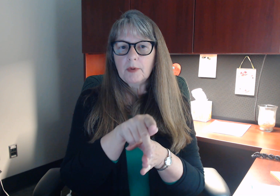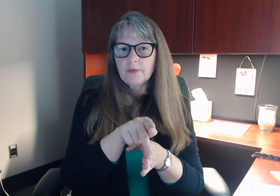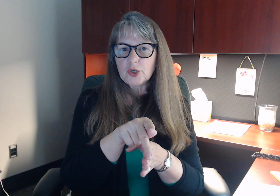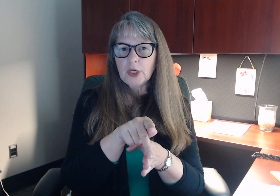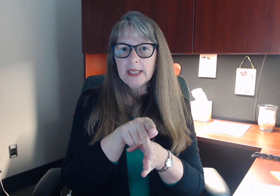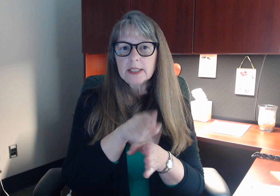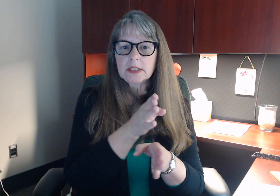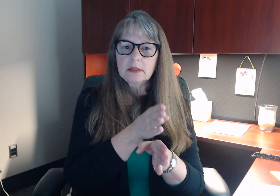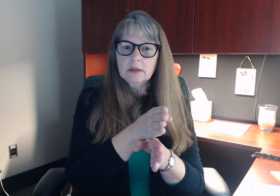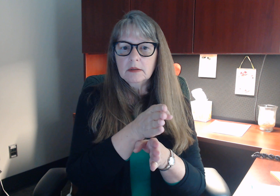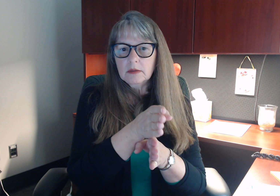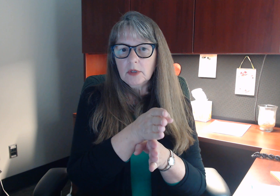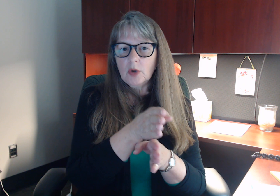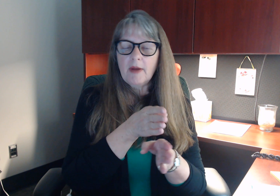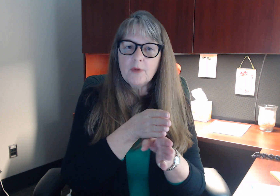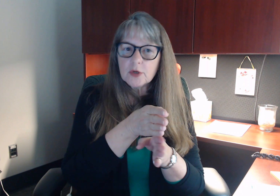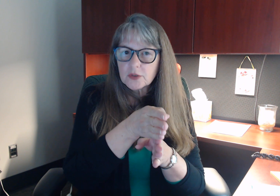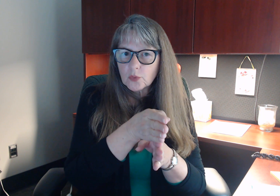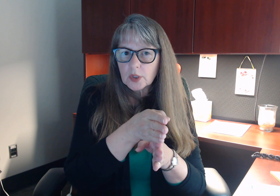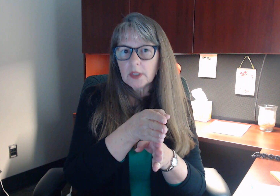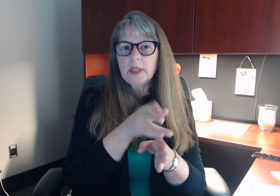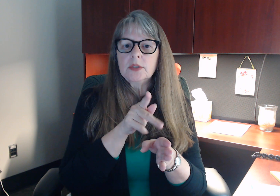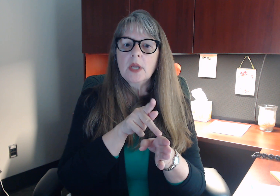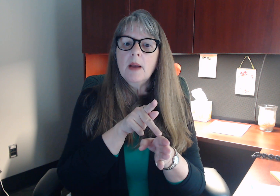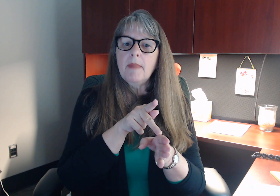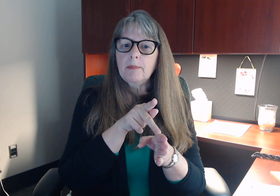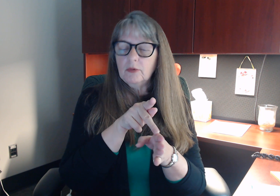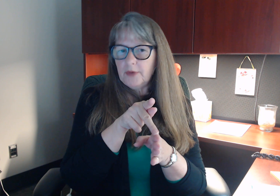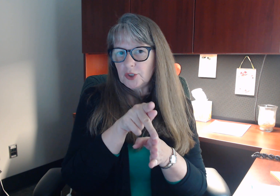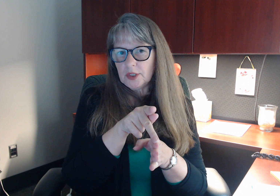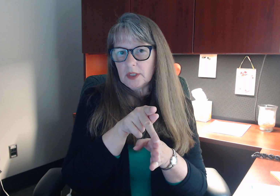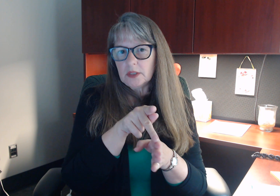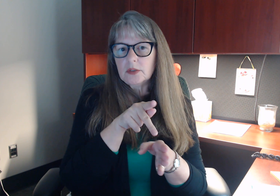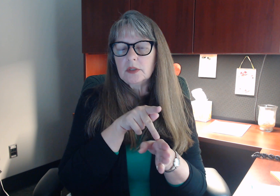profession is. You know, my focus of work is, my profession is.